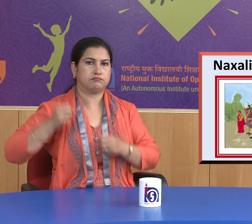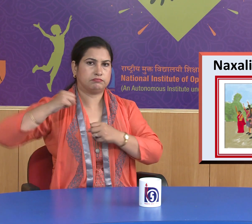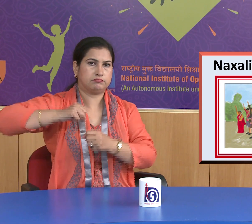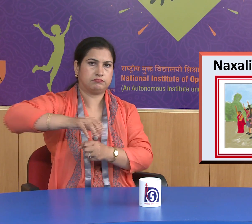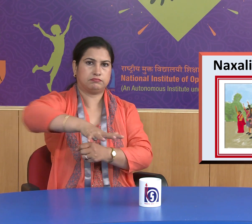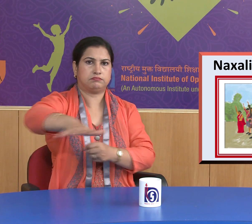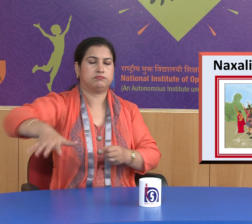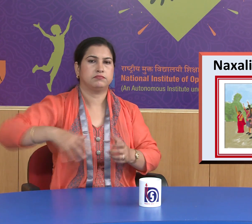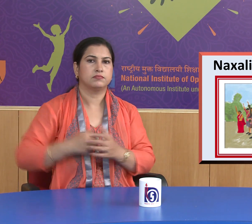and they thought